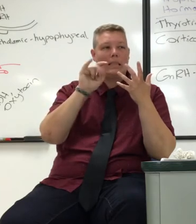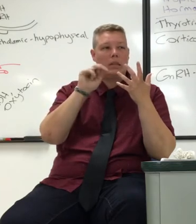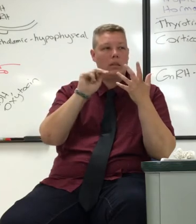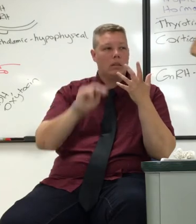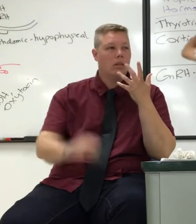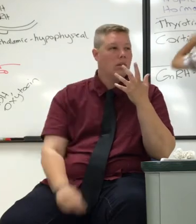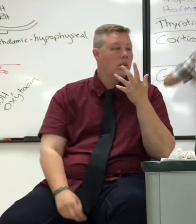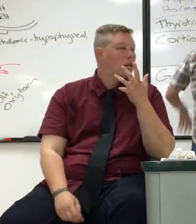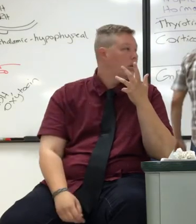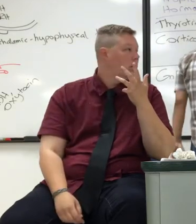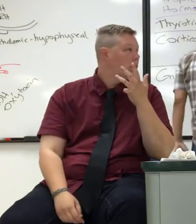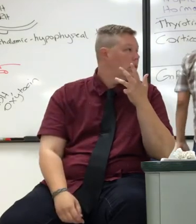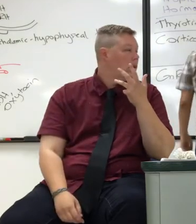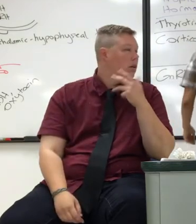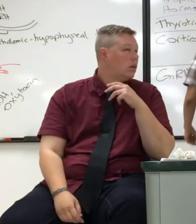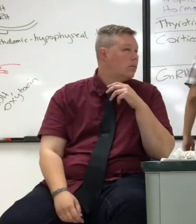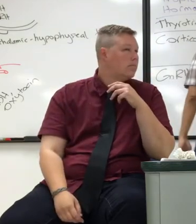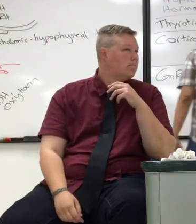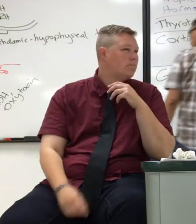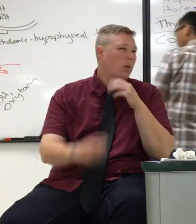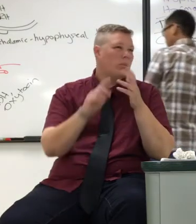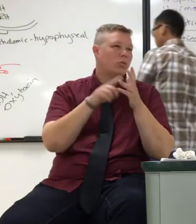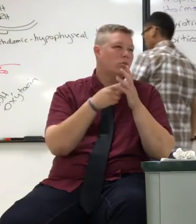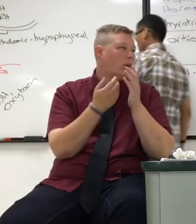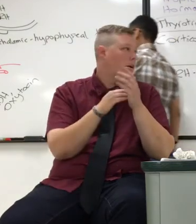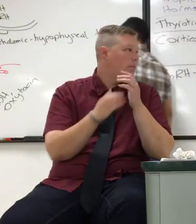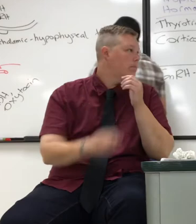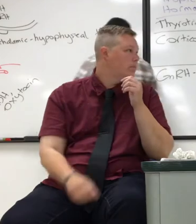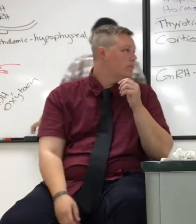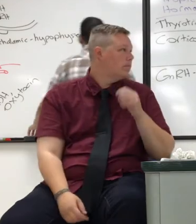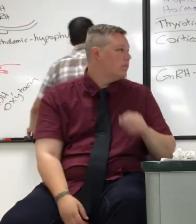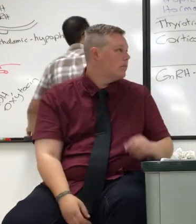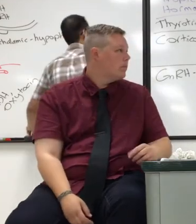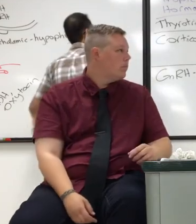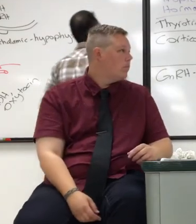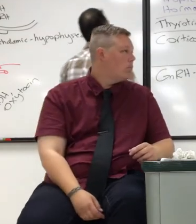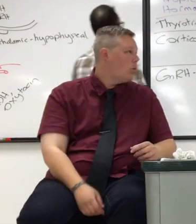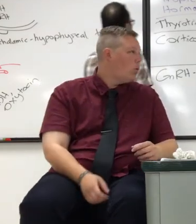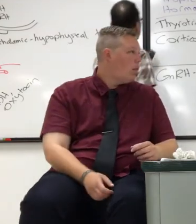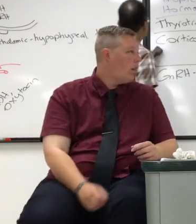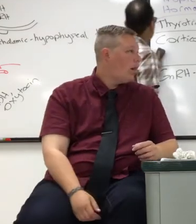Okay, let me start at the top again. Let me clear this out.